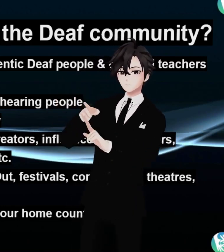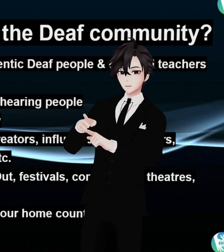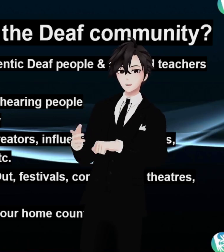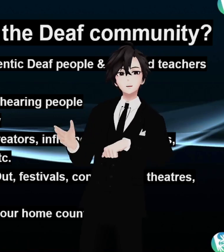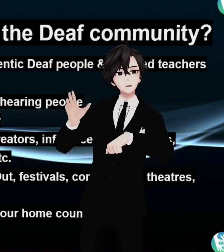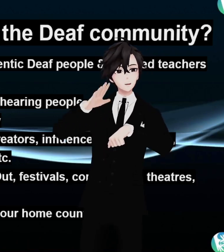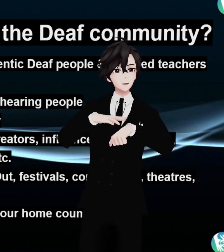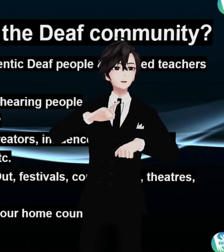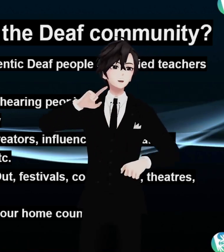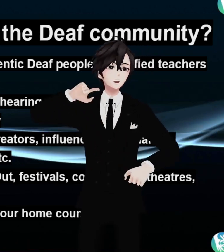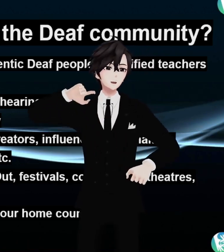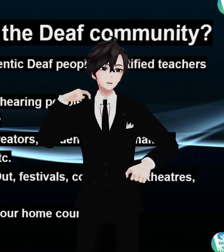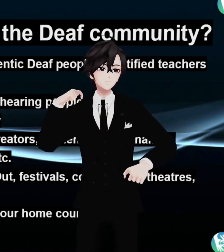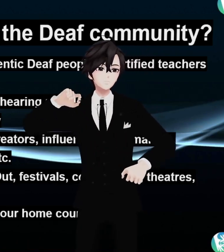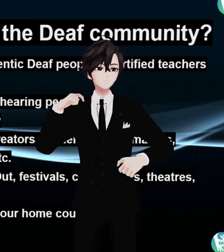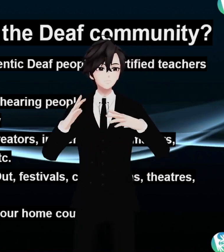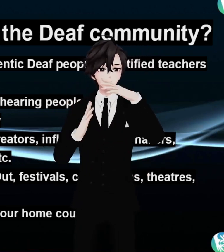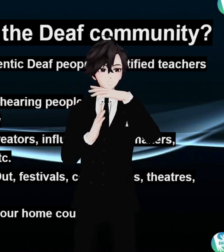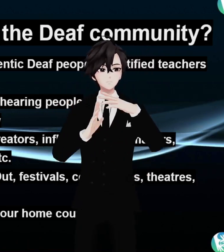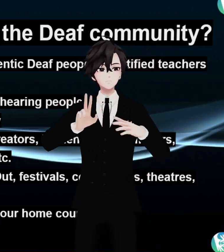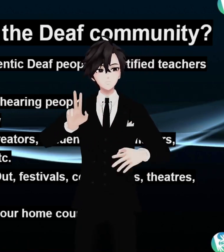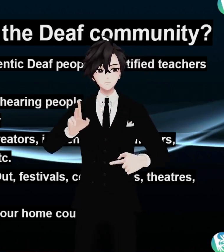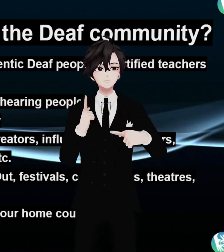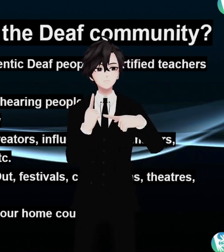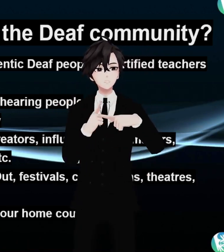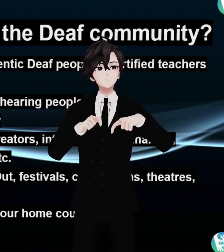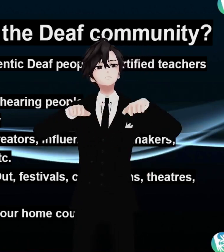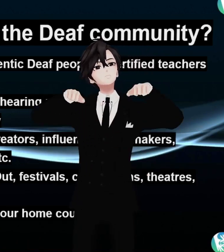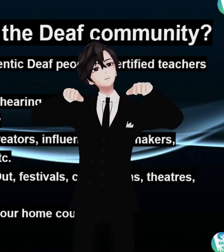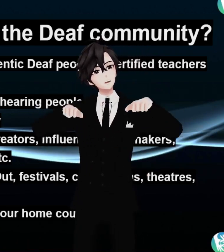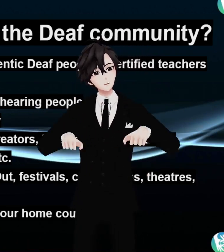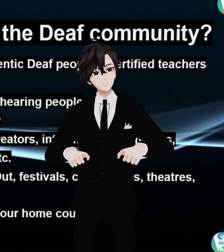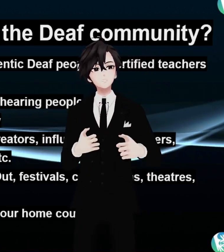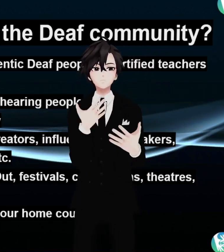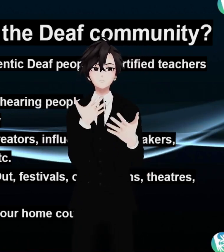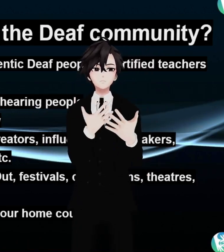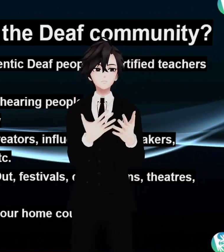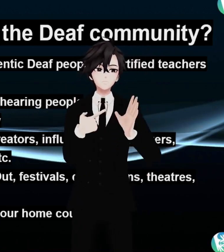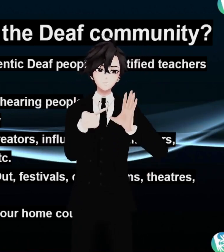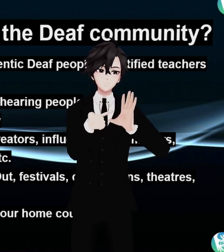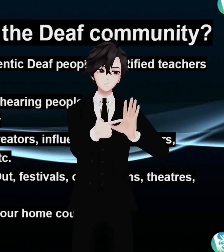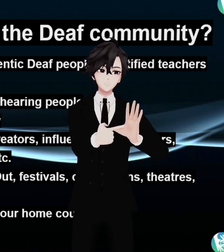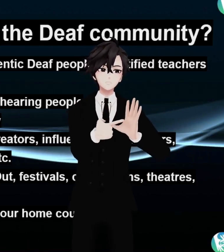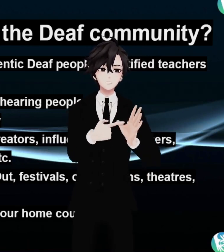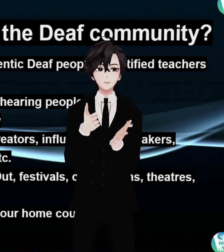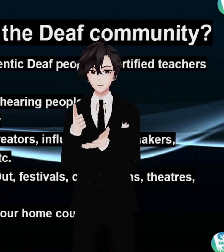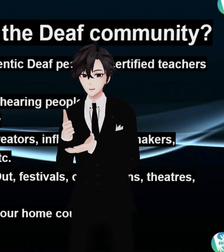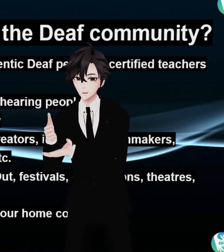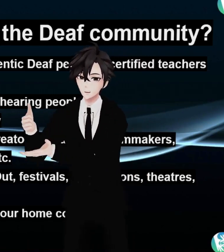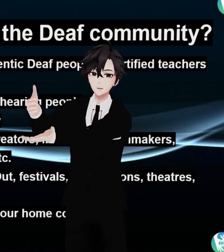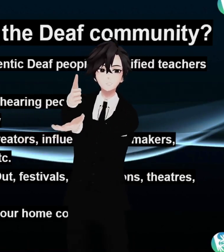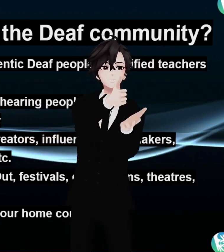The Coda movie on Apple TV may be a good example for you to learn better.